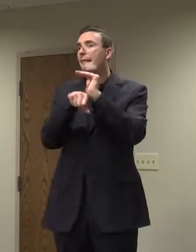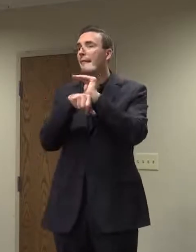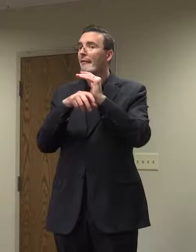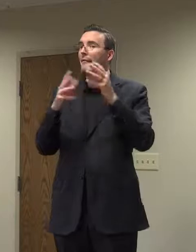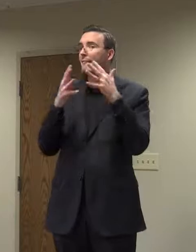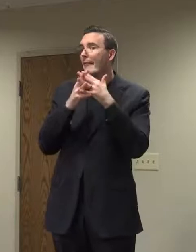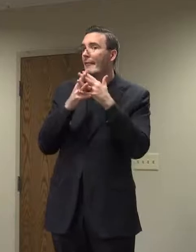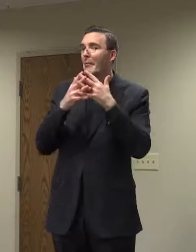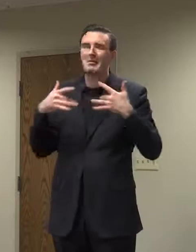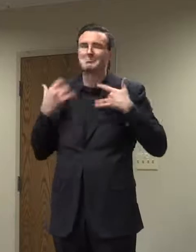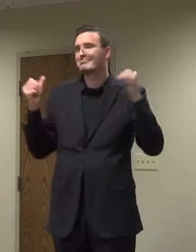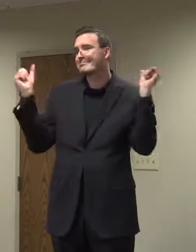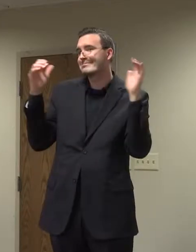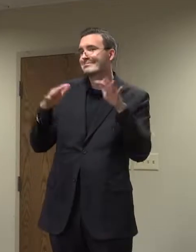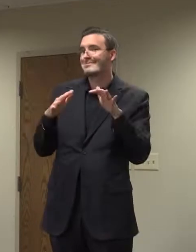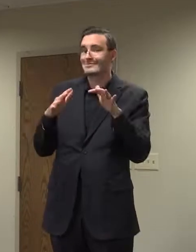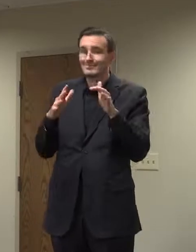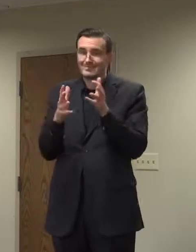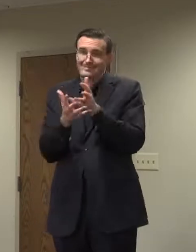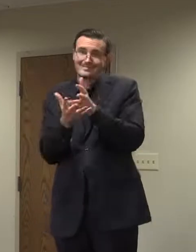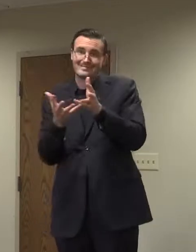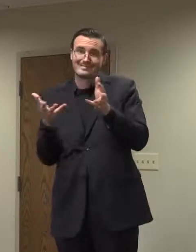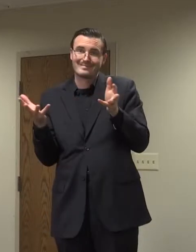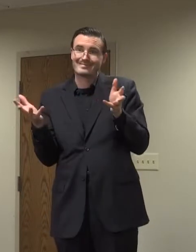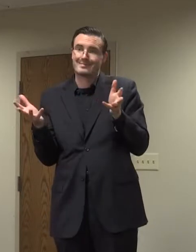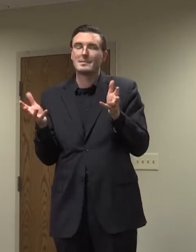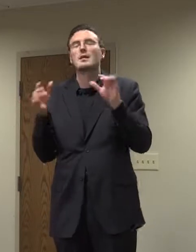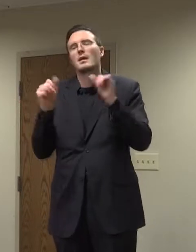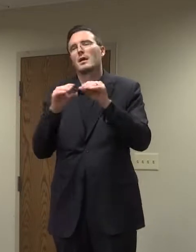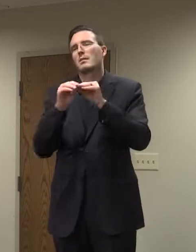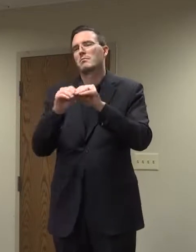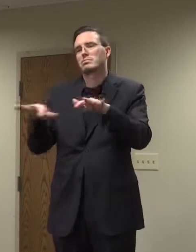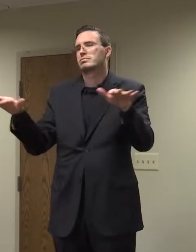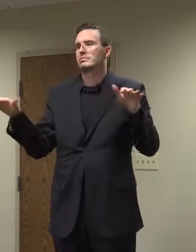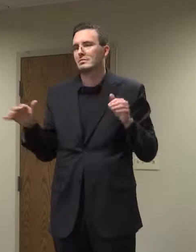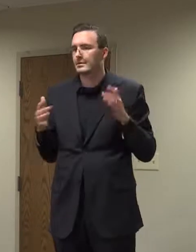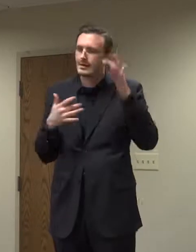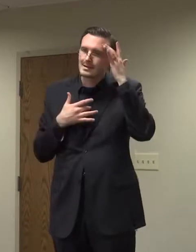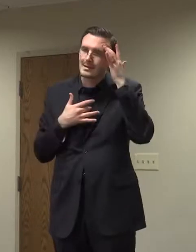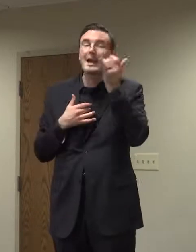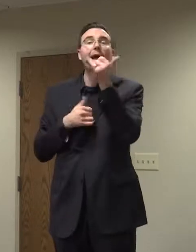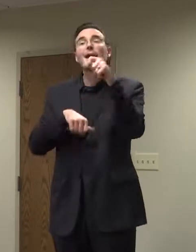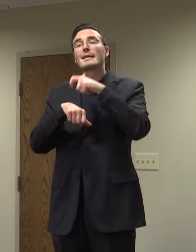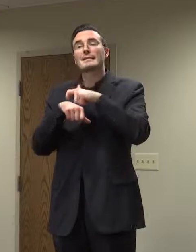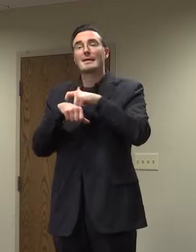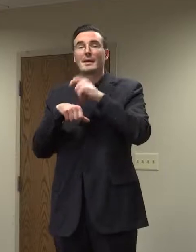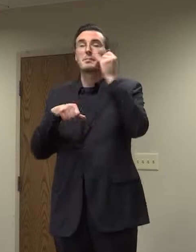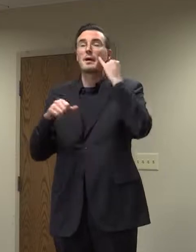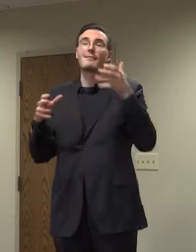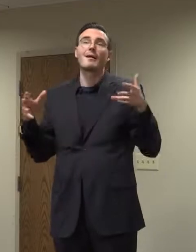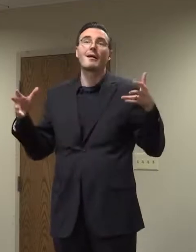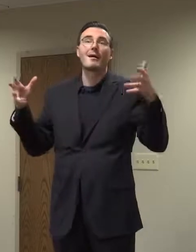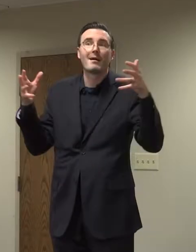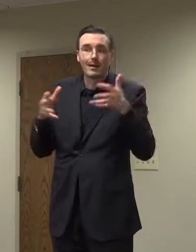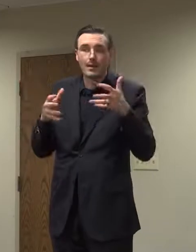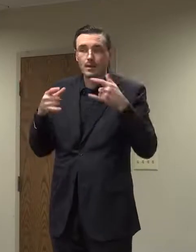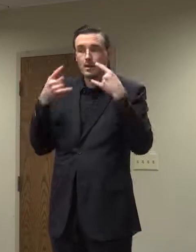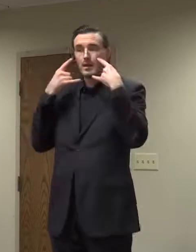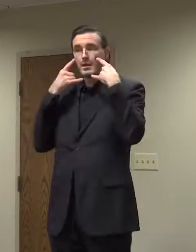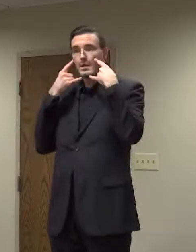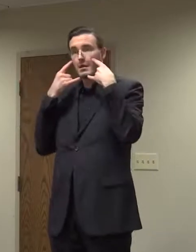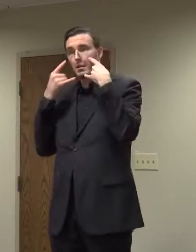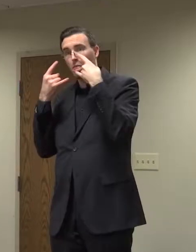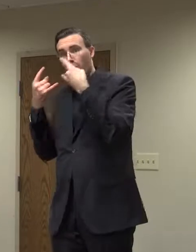spreader event. Anytime that we're gathering large groups of people and we're taking off our face coverings to eat or drink,